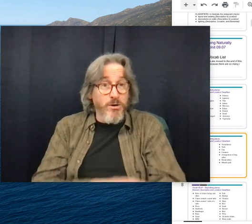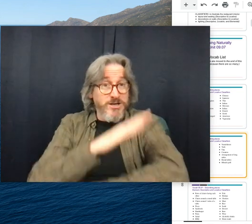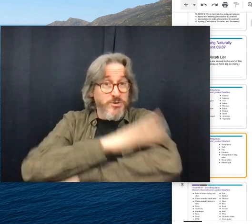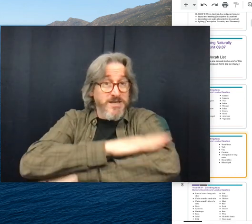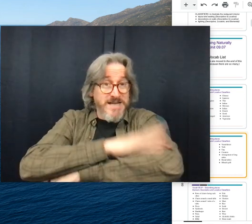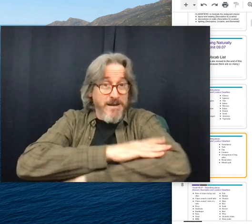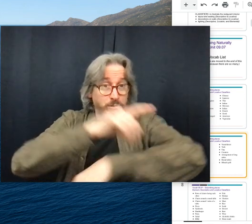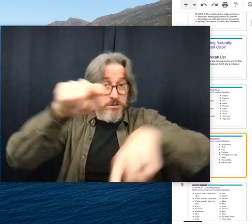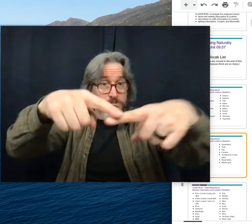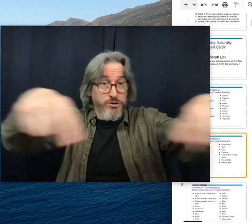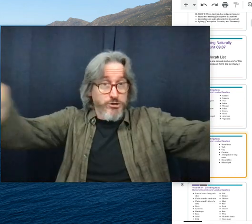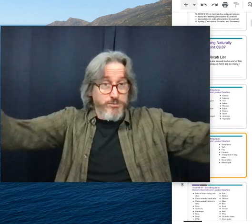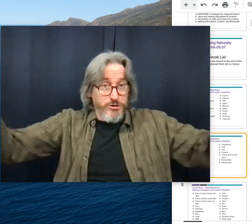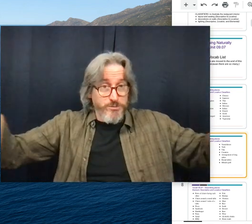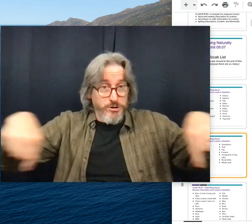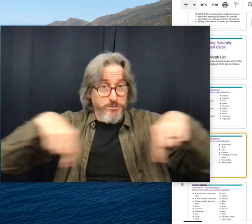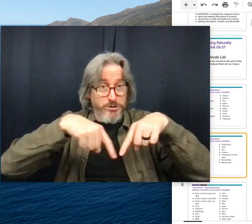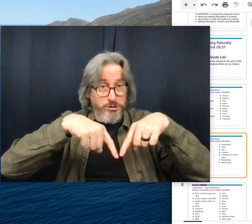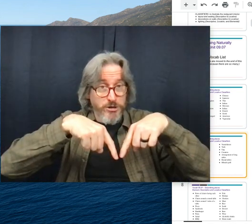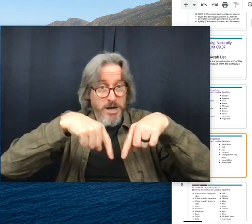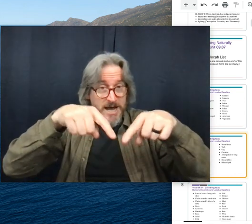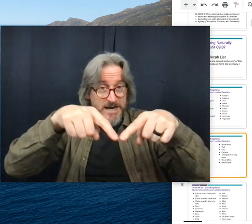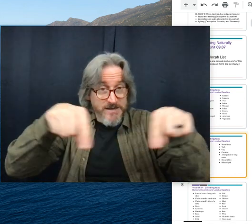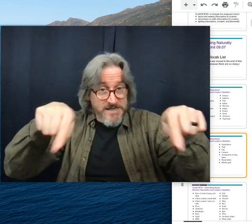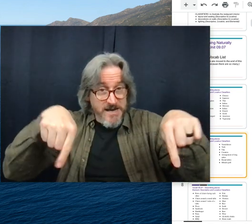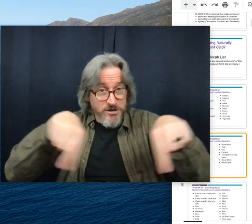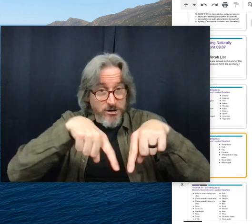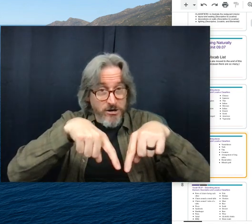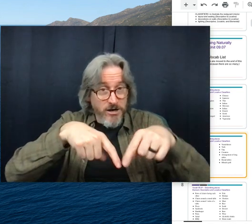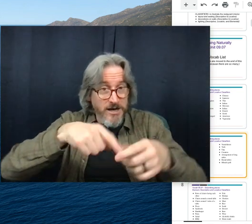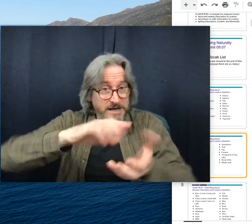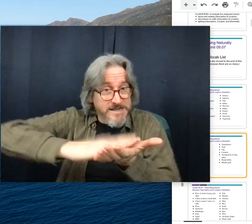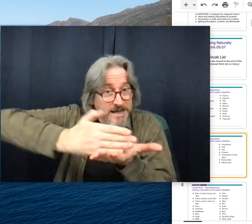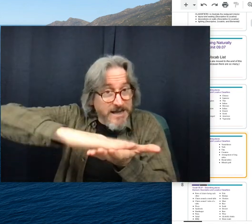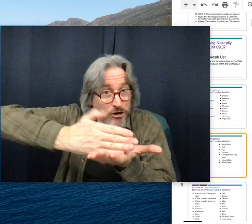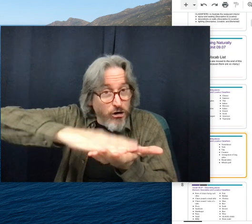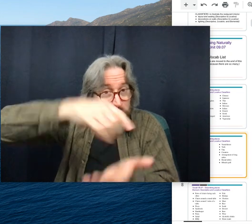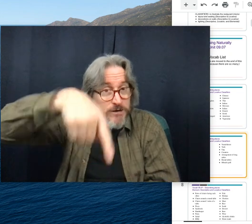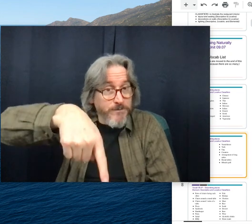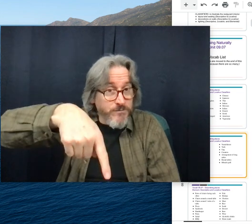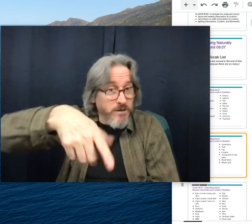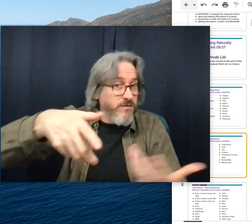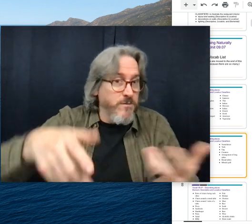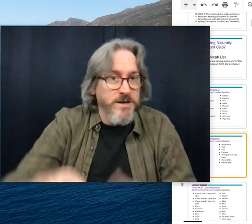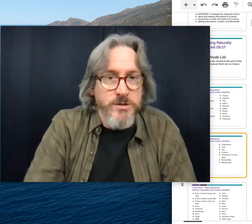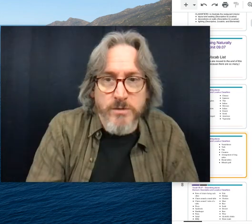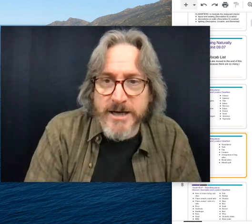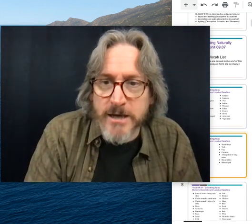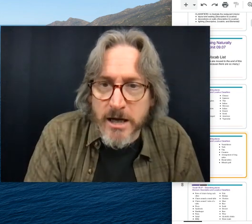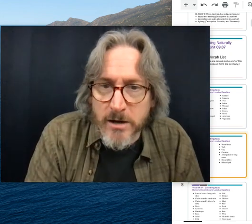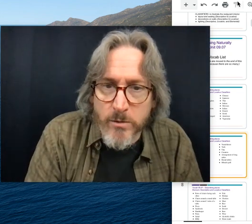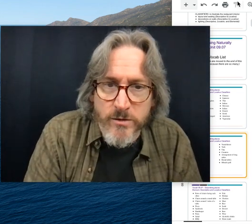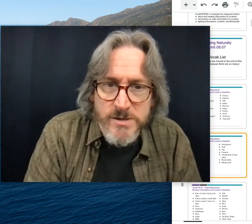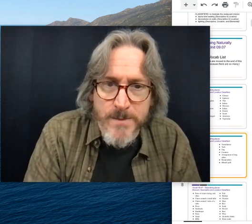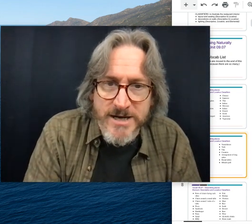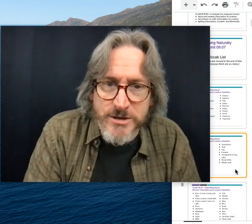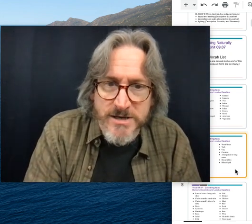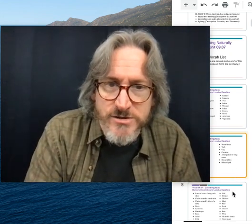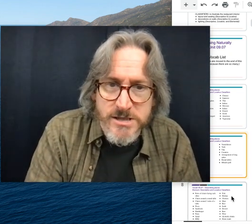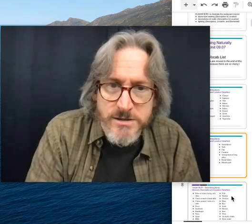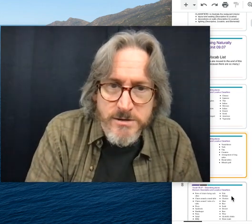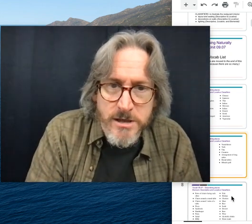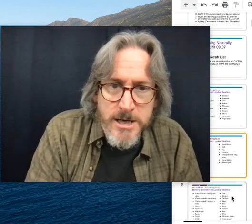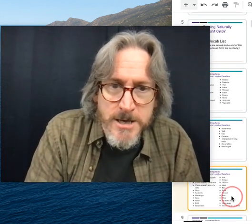Hibachi, where we do the table. And in the center is they cook. If you've ever been to like one of those